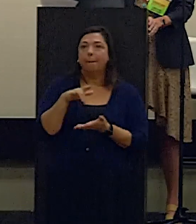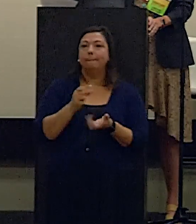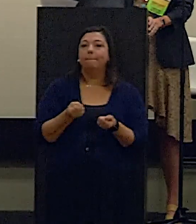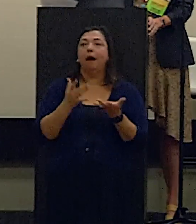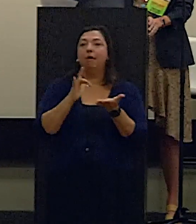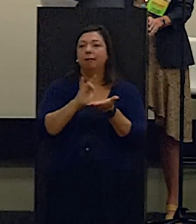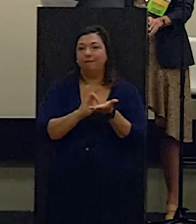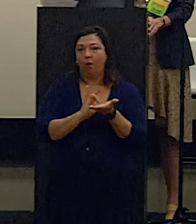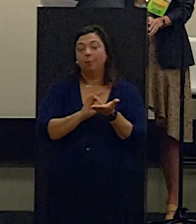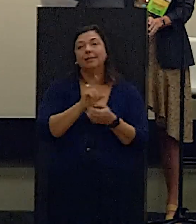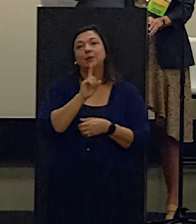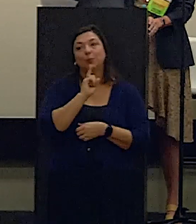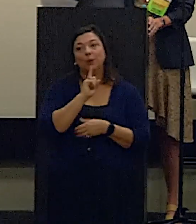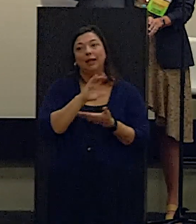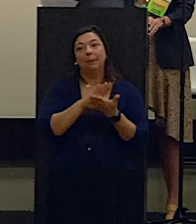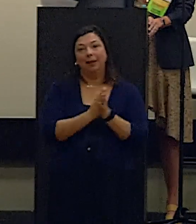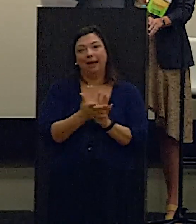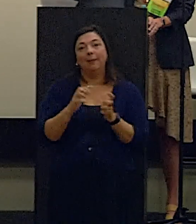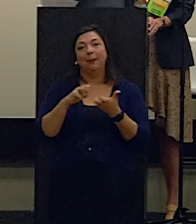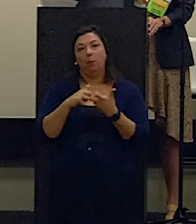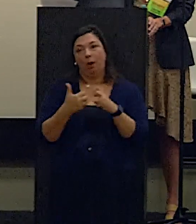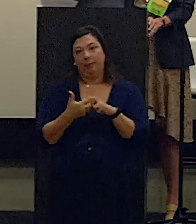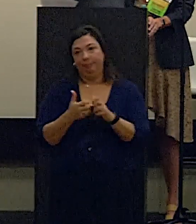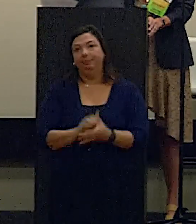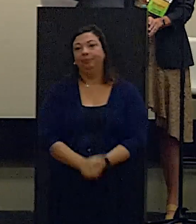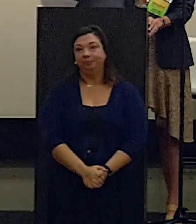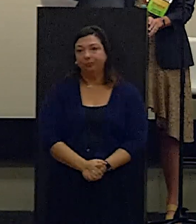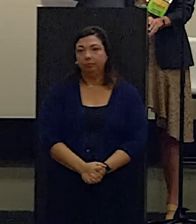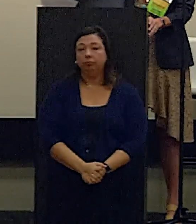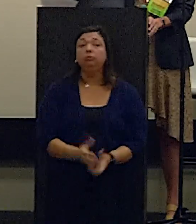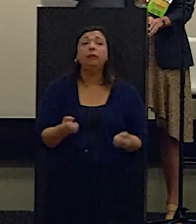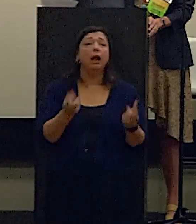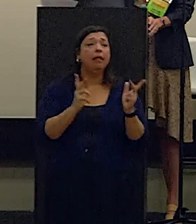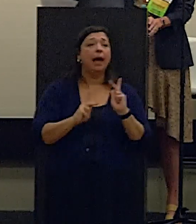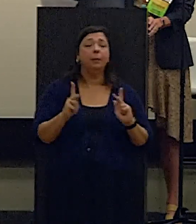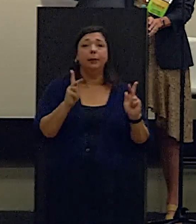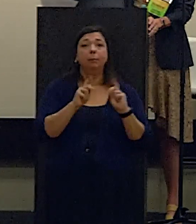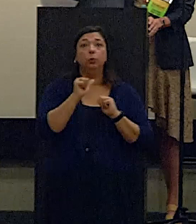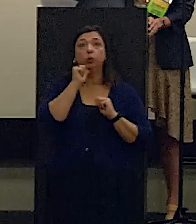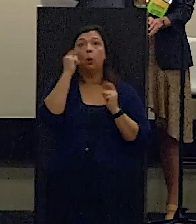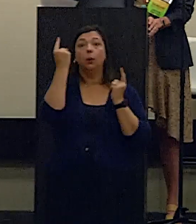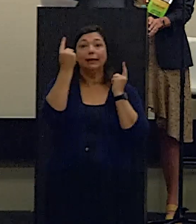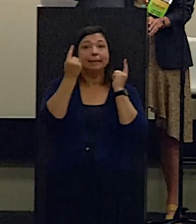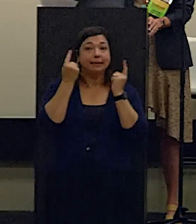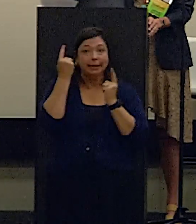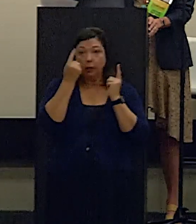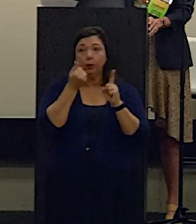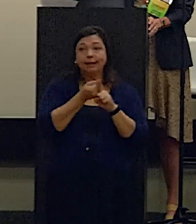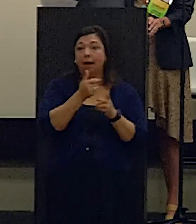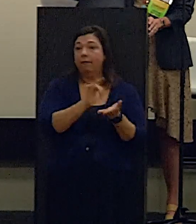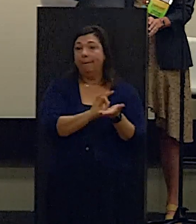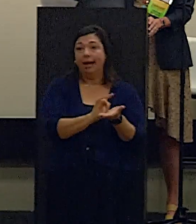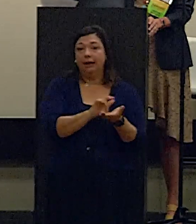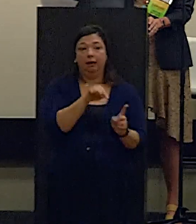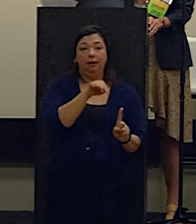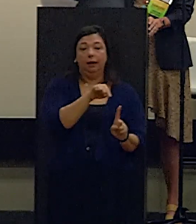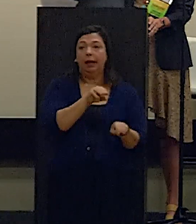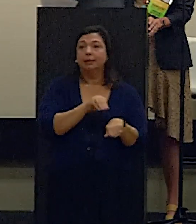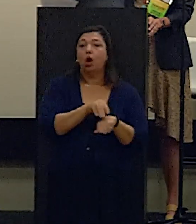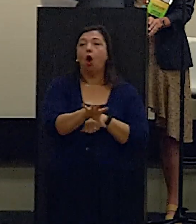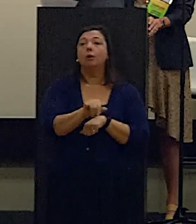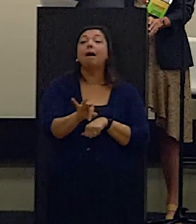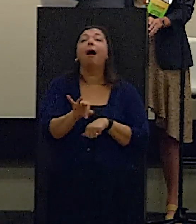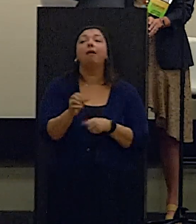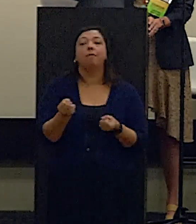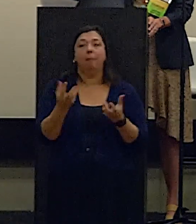polypharmacy really is becoming a problem, because a lot of people don't consider self-medicating as a cause of